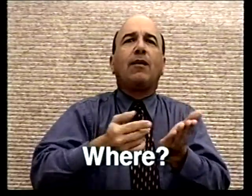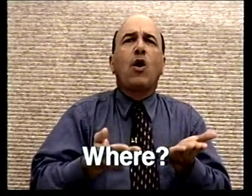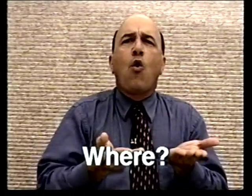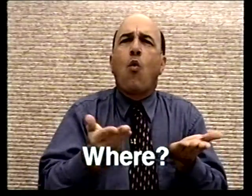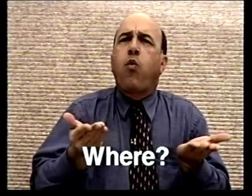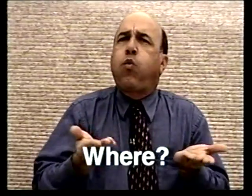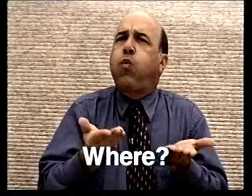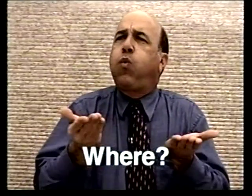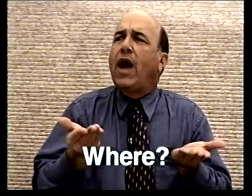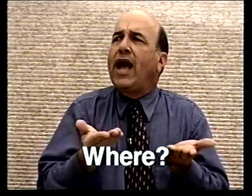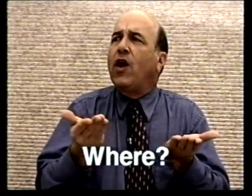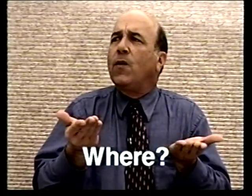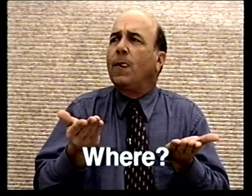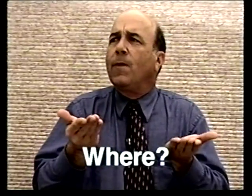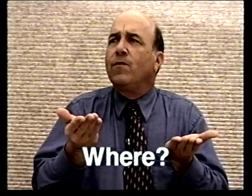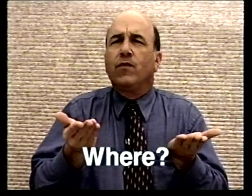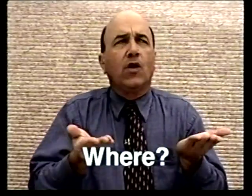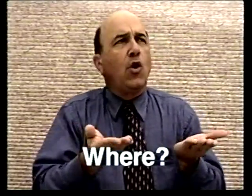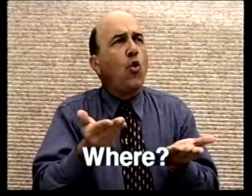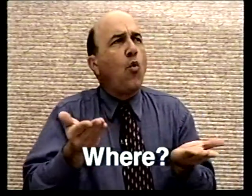Sometimes where?